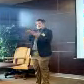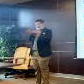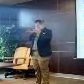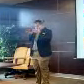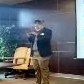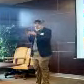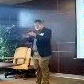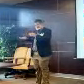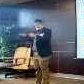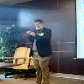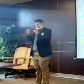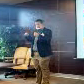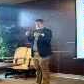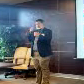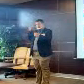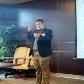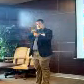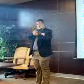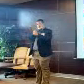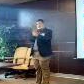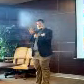the system are due to COVID-19